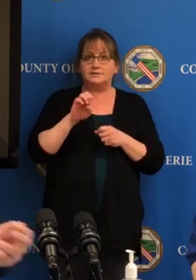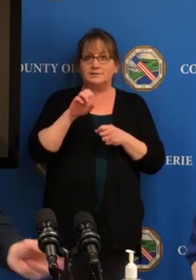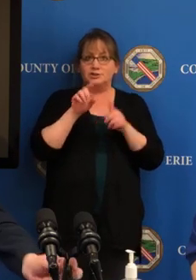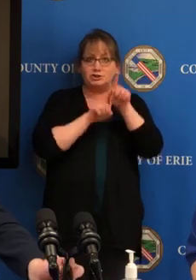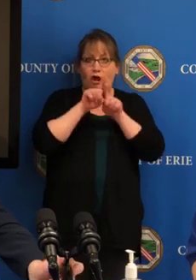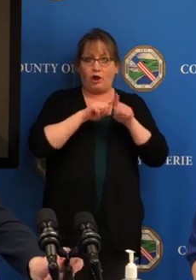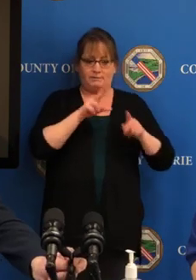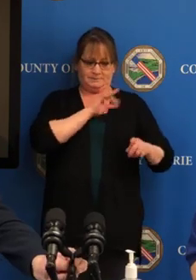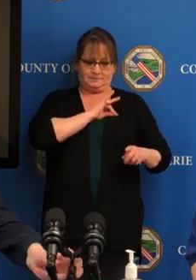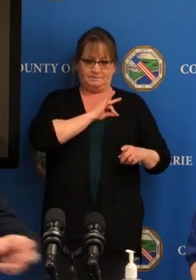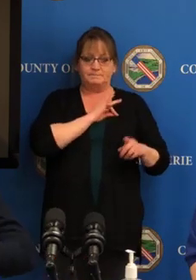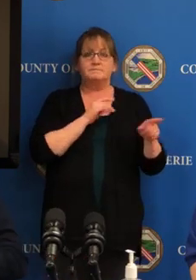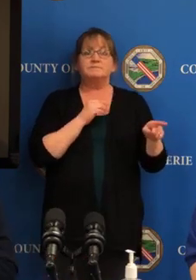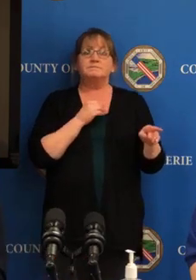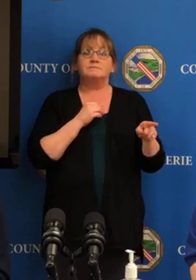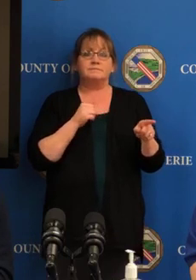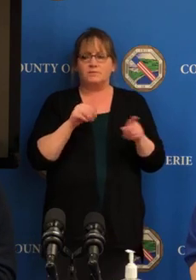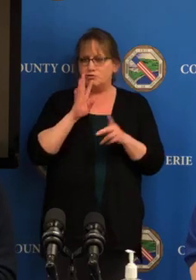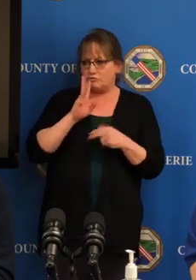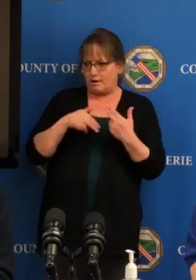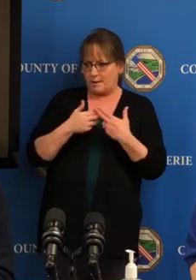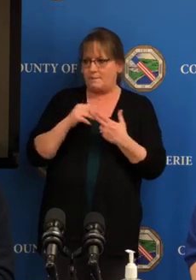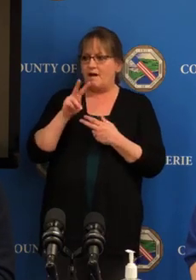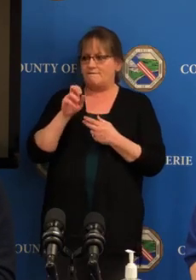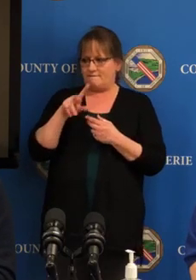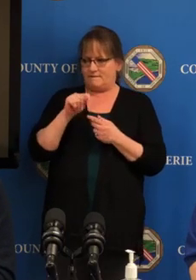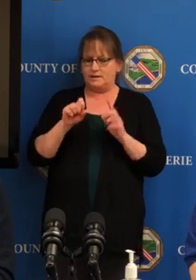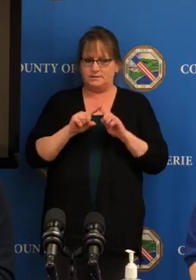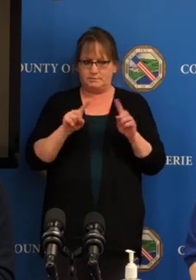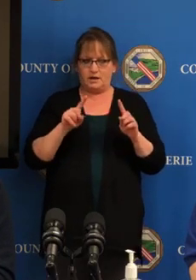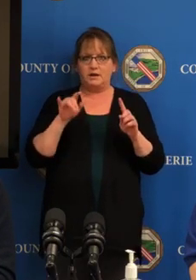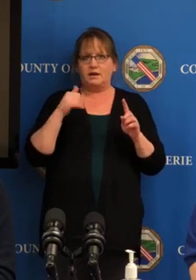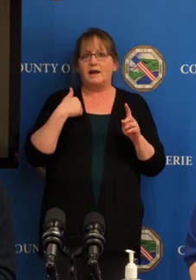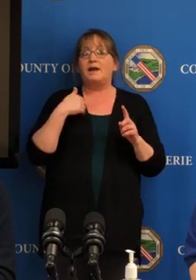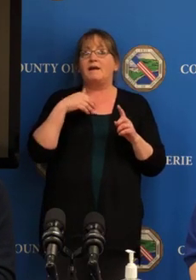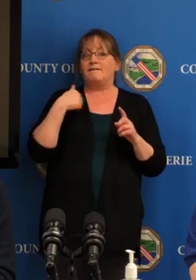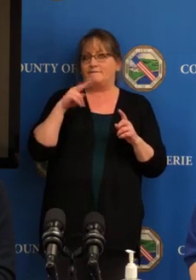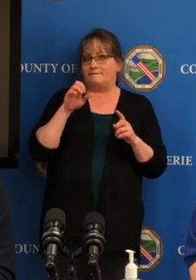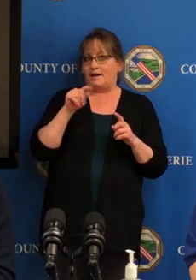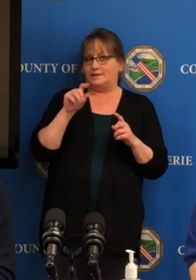veterans, we do have a skeleton crew on for the Veterans Department, and that's